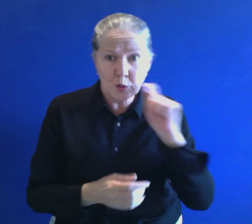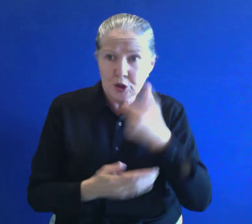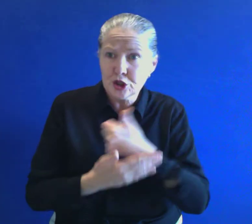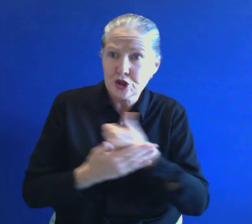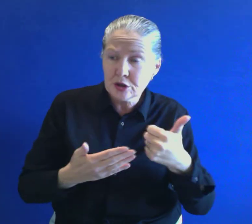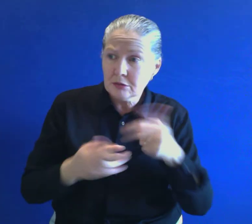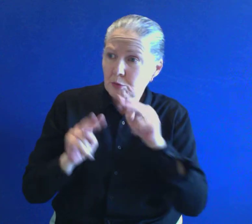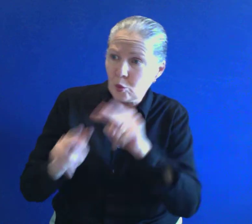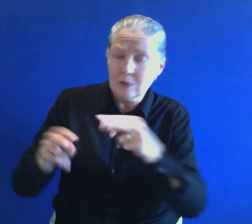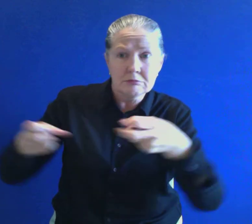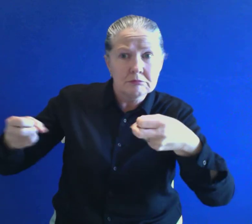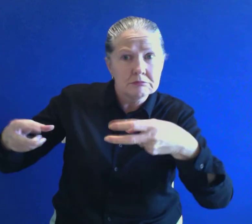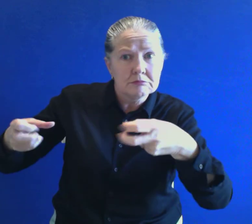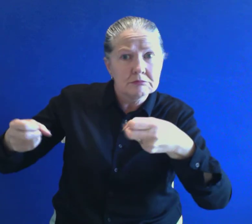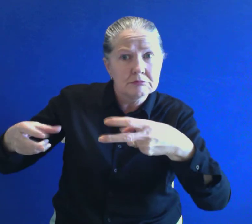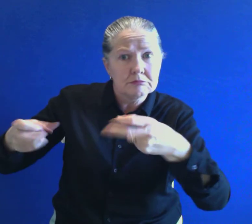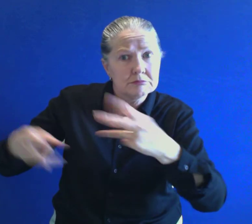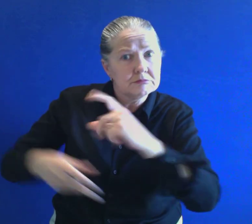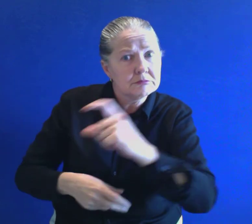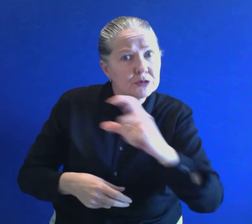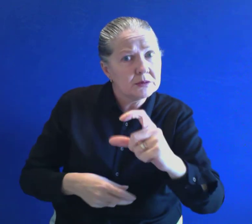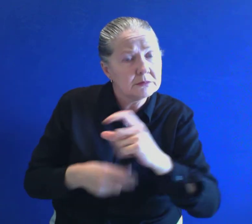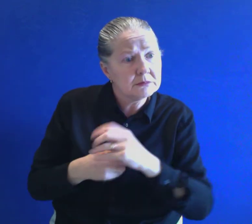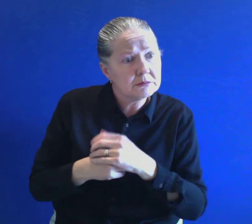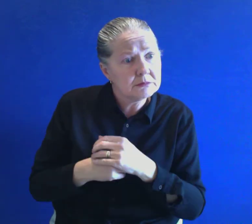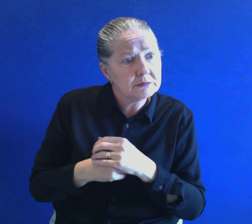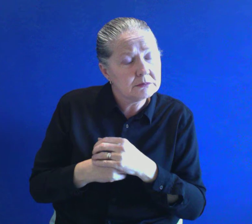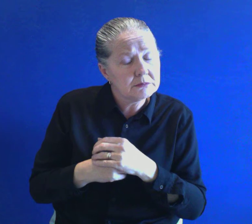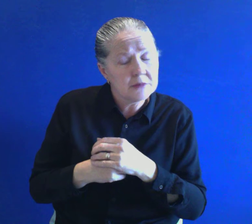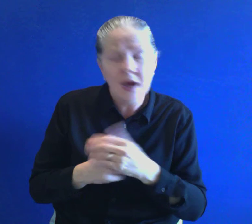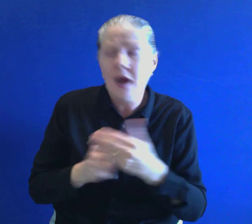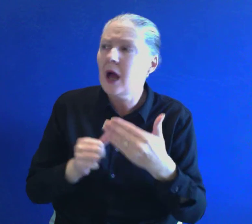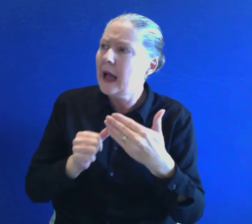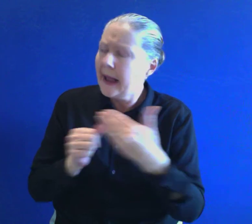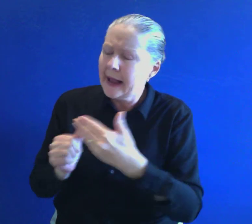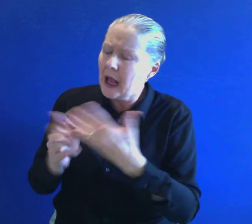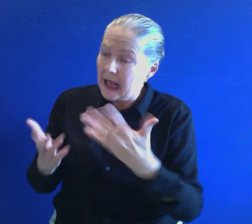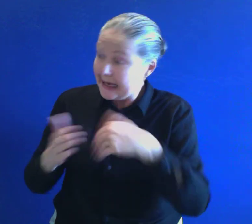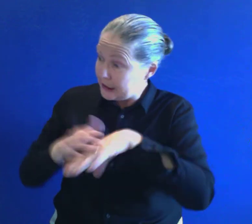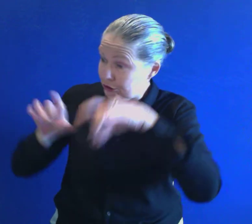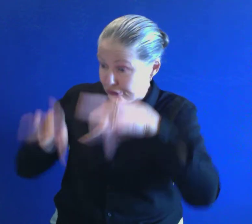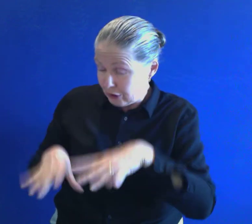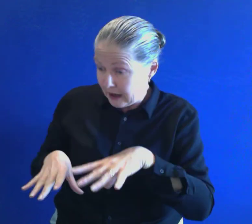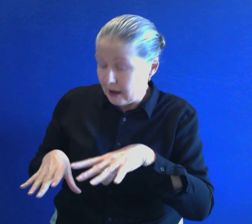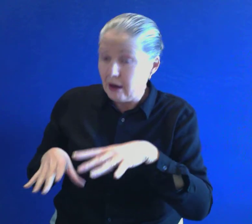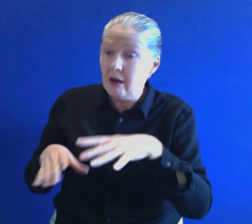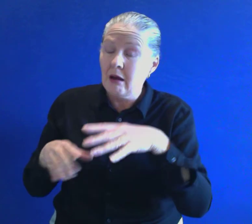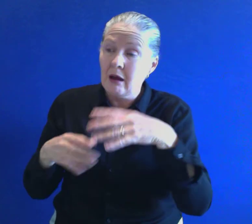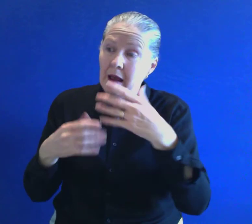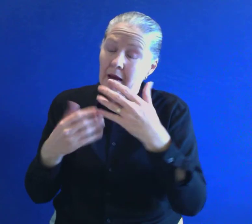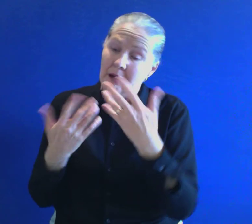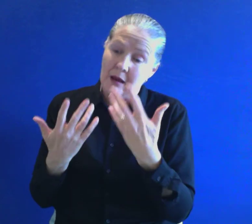captions to be able to watch it. So I think in Australia the amount of television